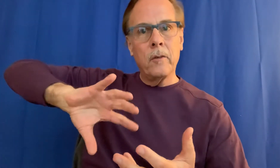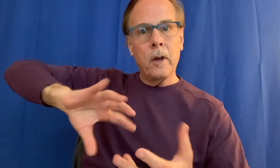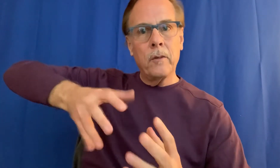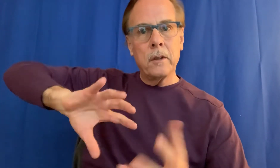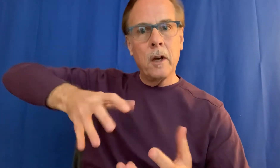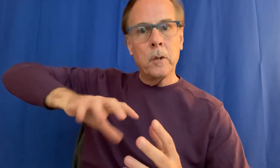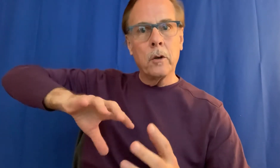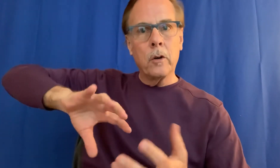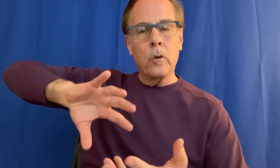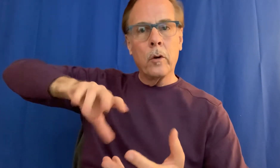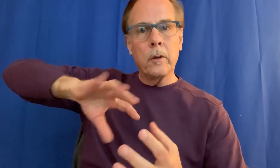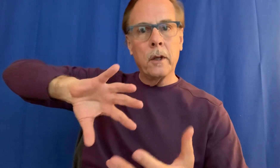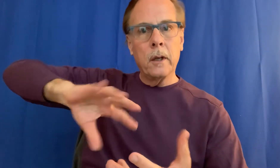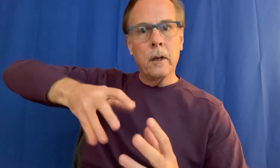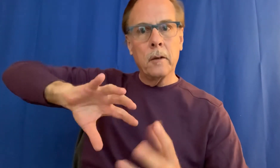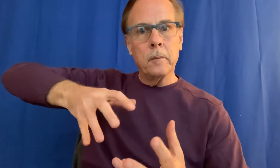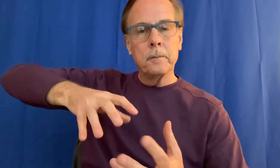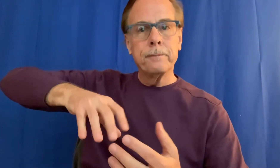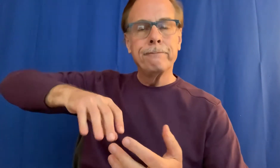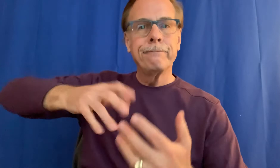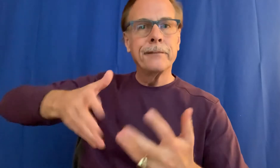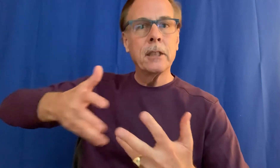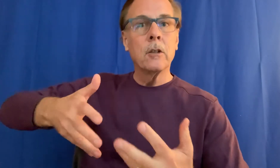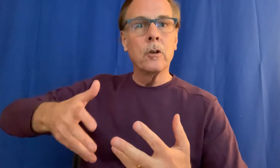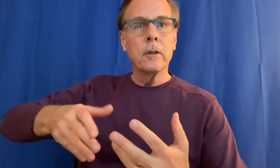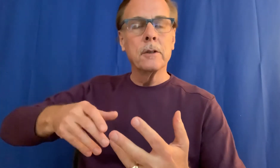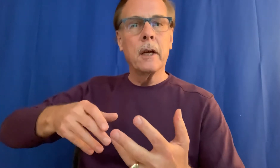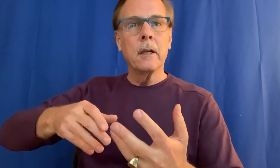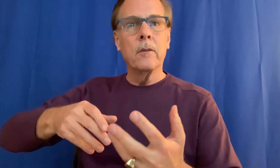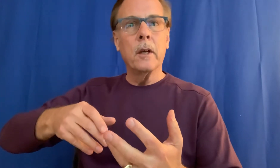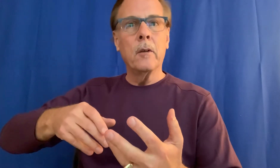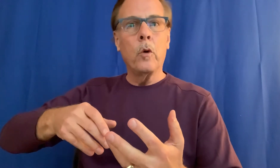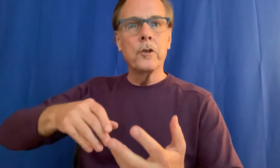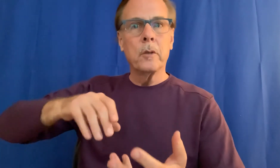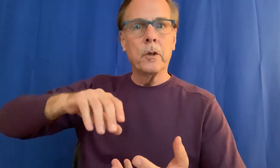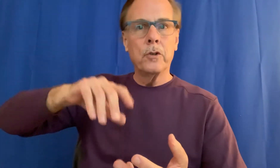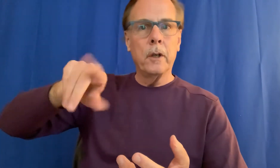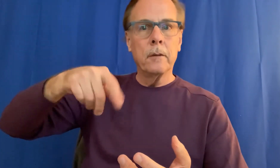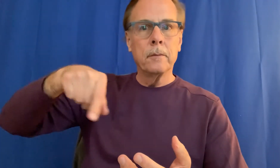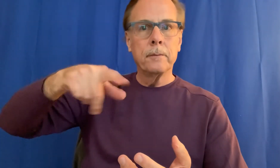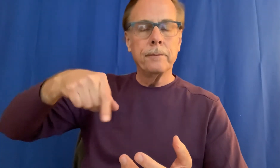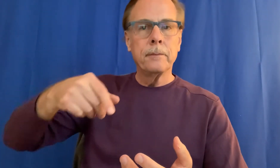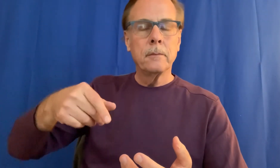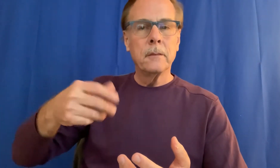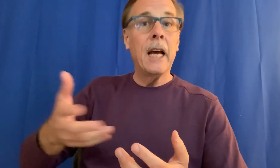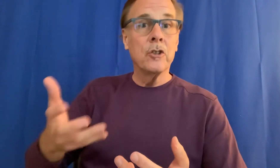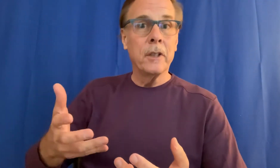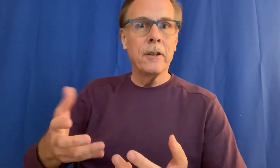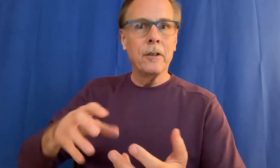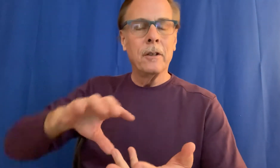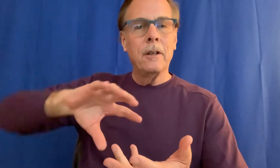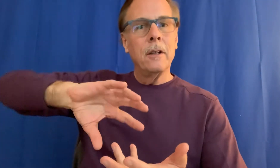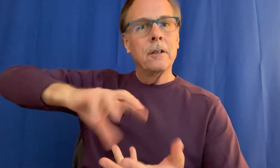a tumbler or the cylinder inside of a washing machine, the agitator.